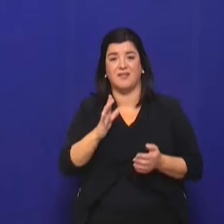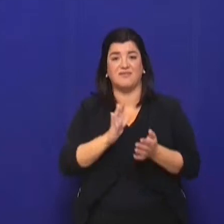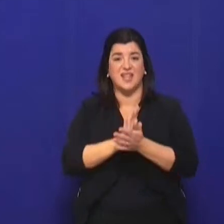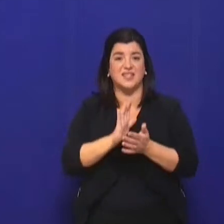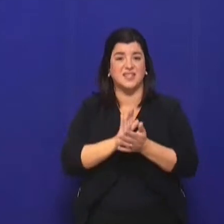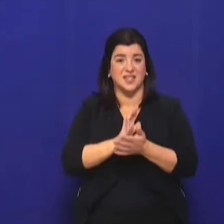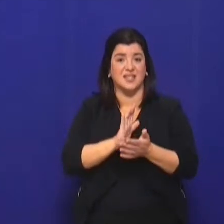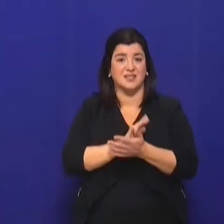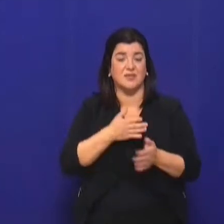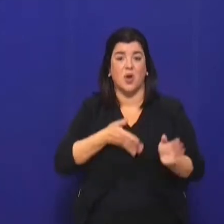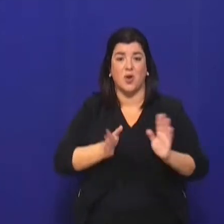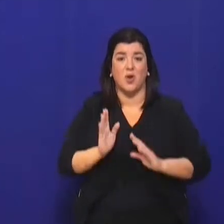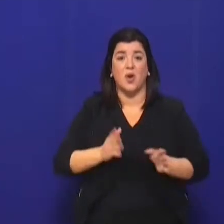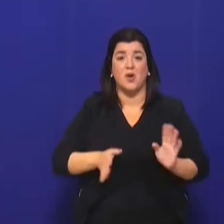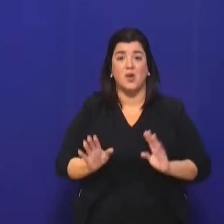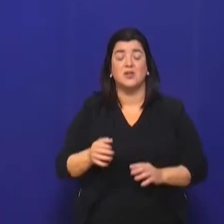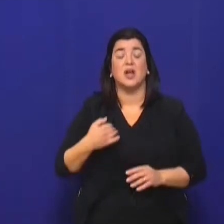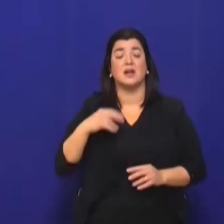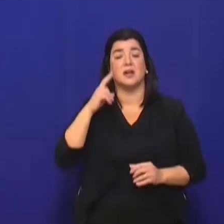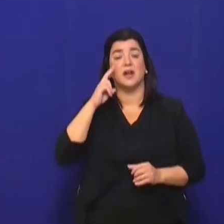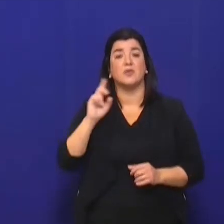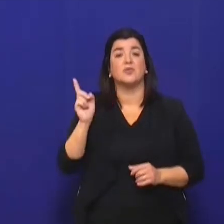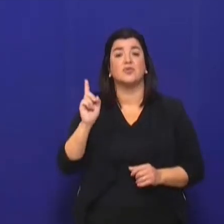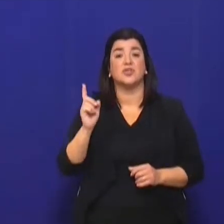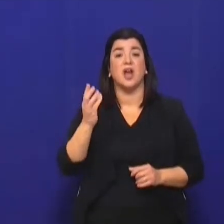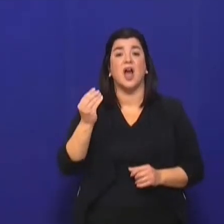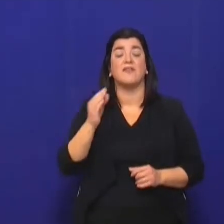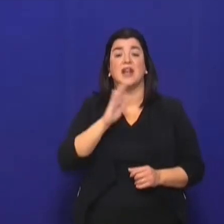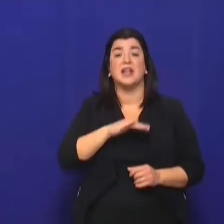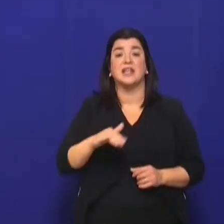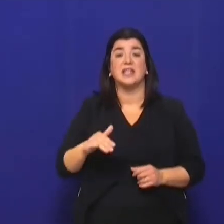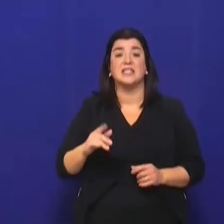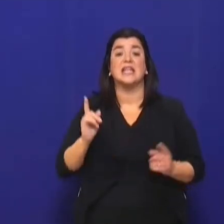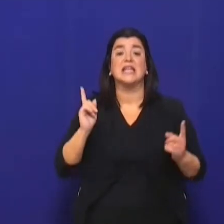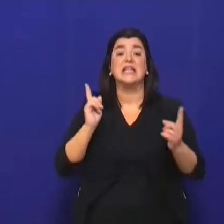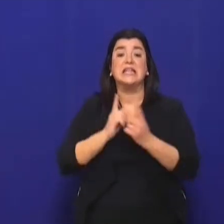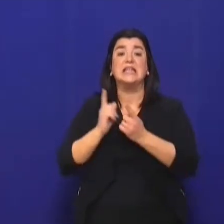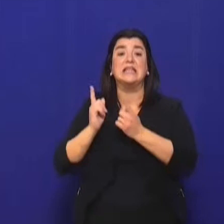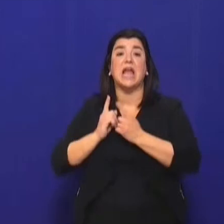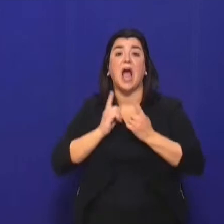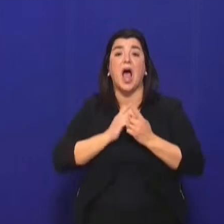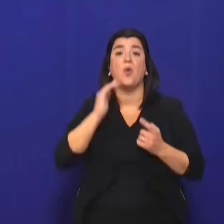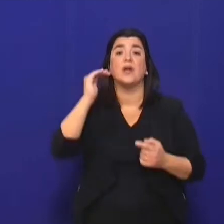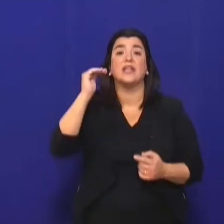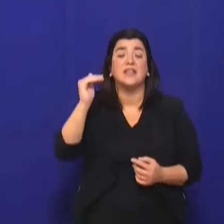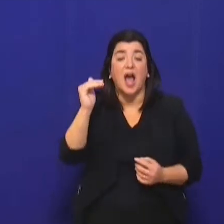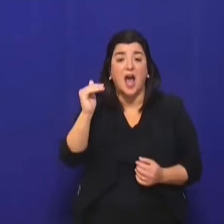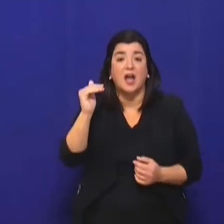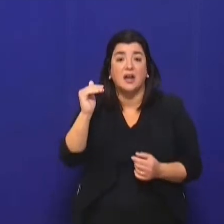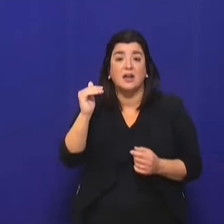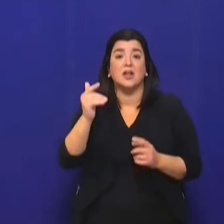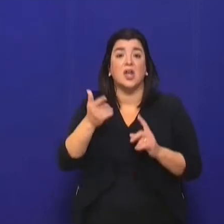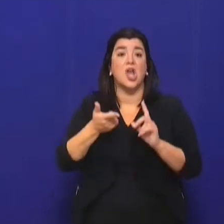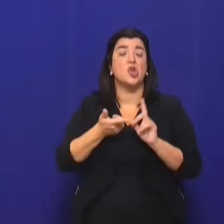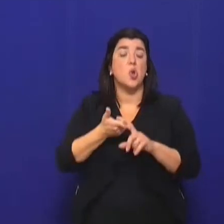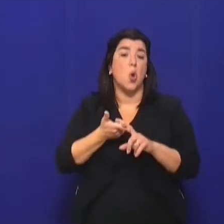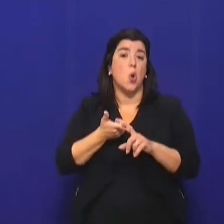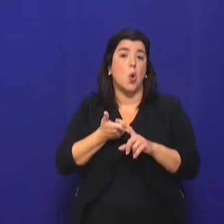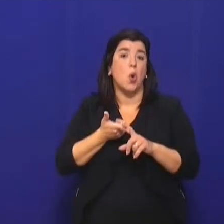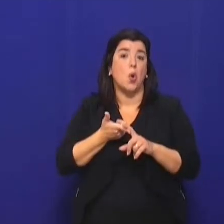iż-żmien, il-maġġor parti tagħhom kienu każijiet ta' nies li ltaqgħu jew fil-household tagħhom, jew inkella